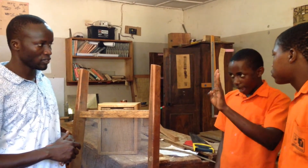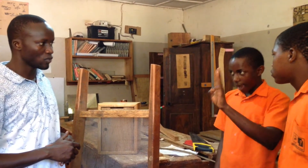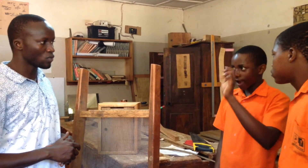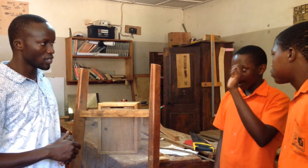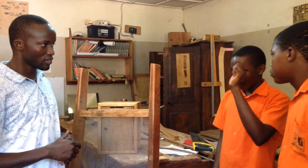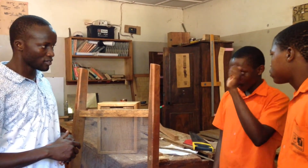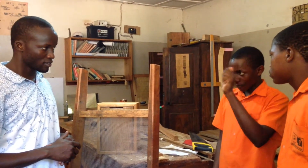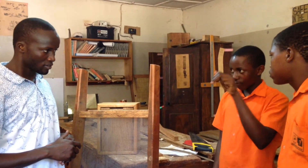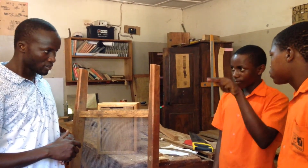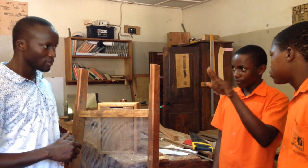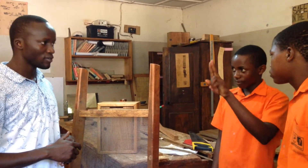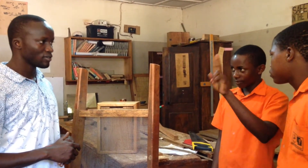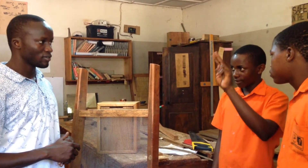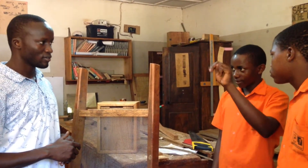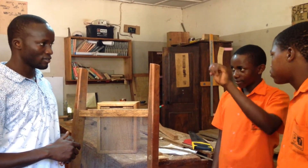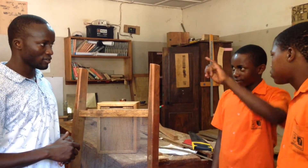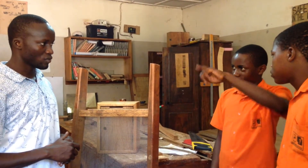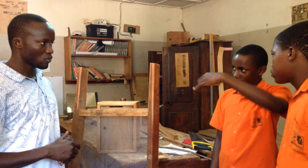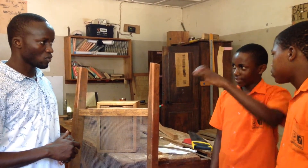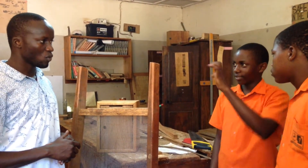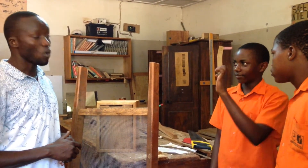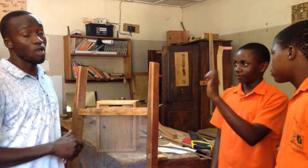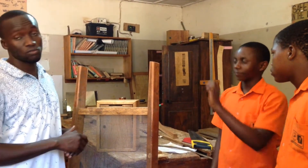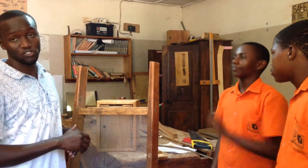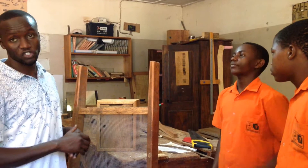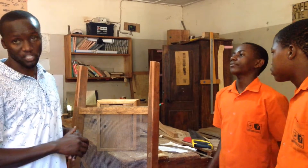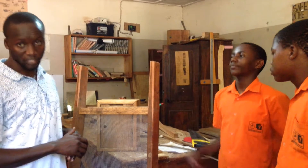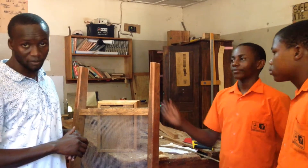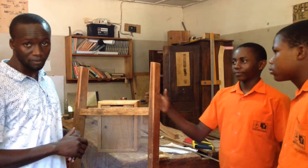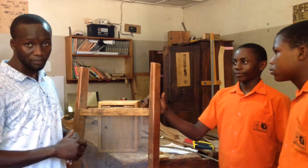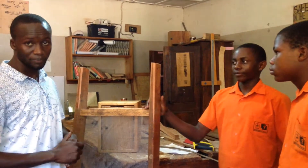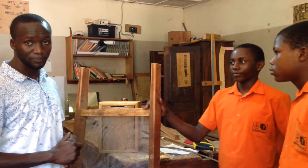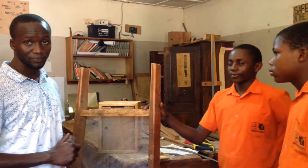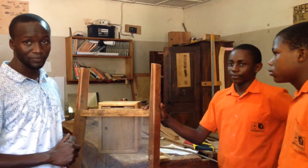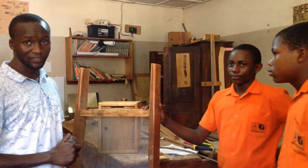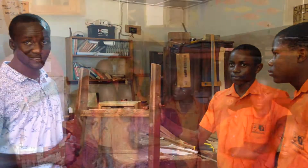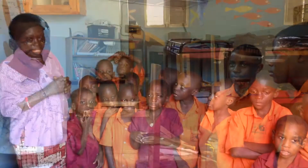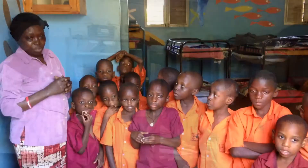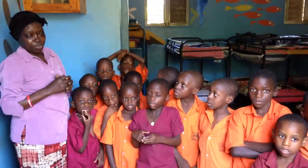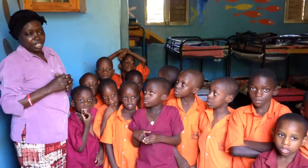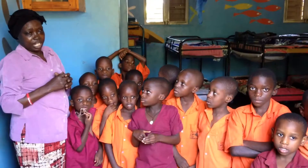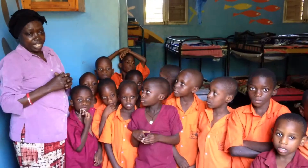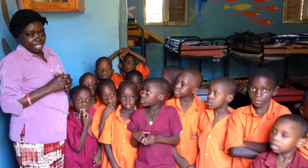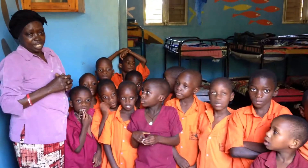-Bun-J. Wa-Bun-J. Thank you for the rights.